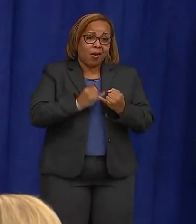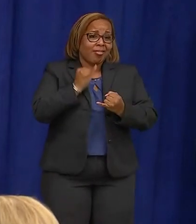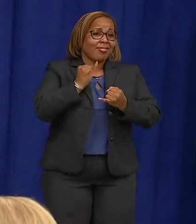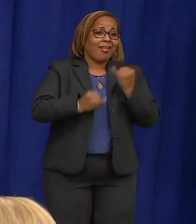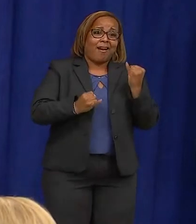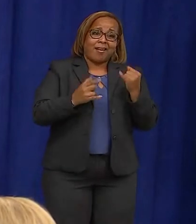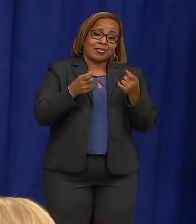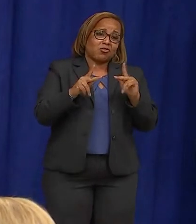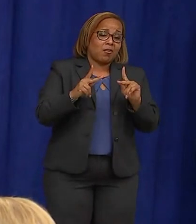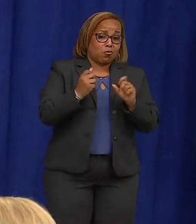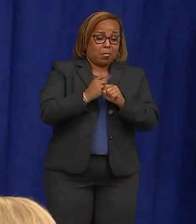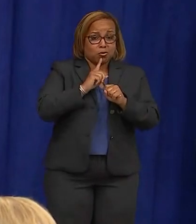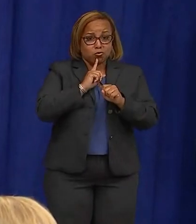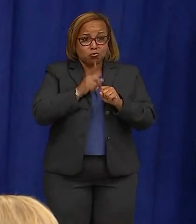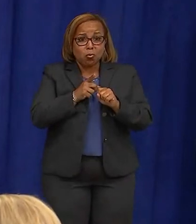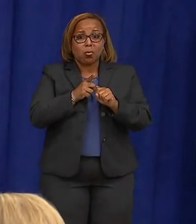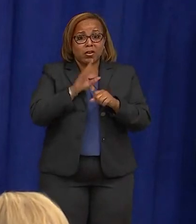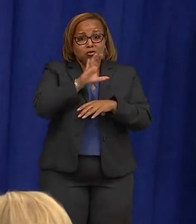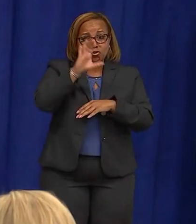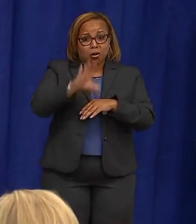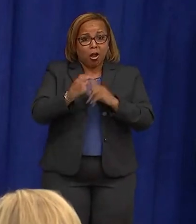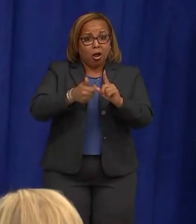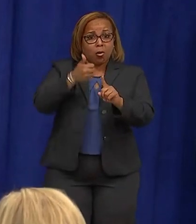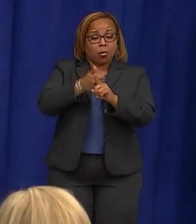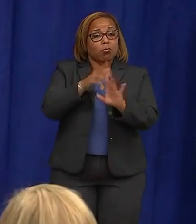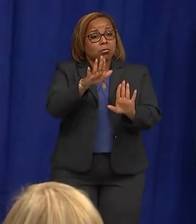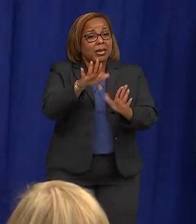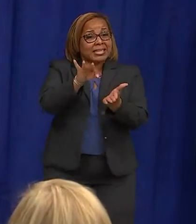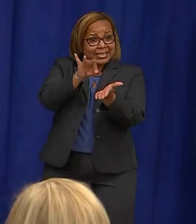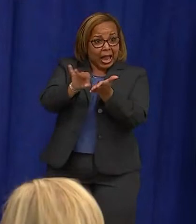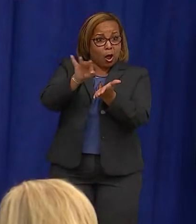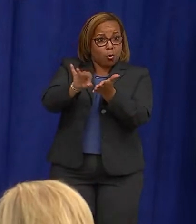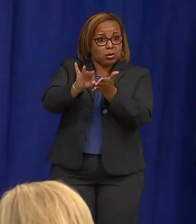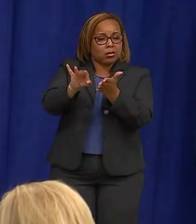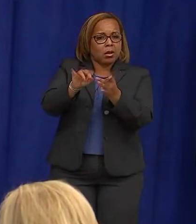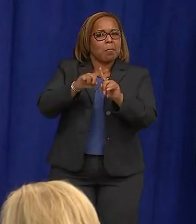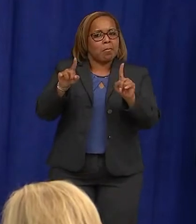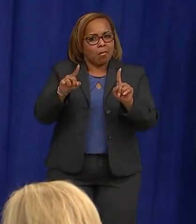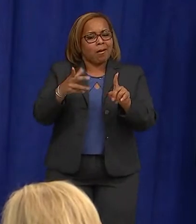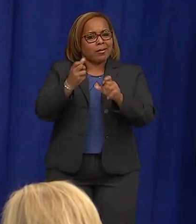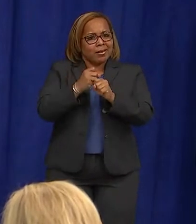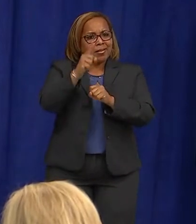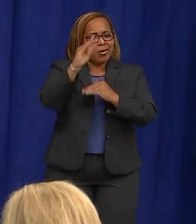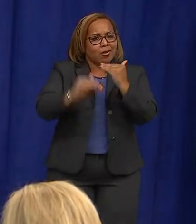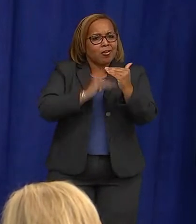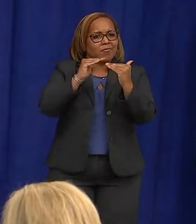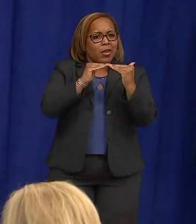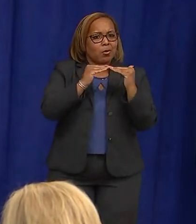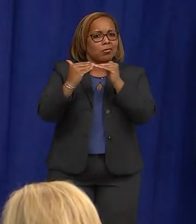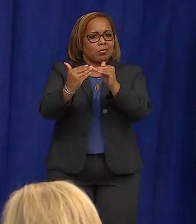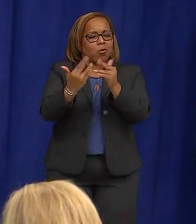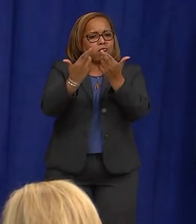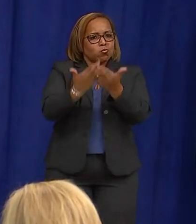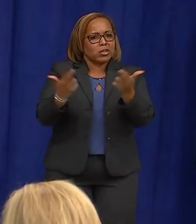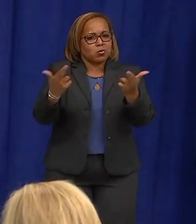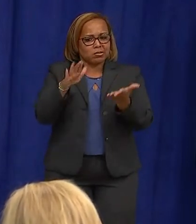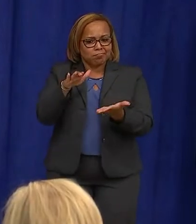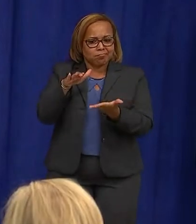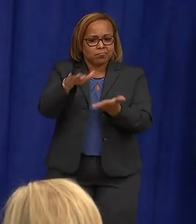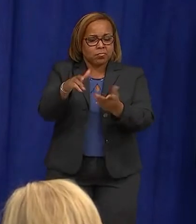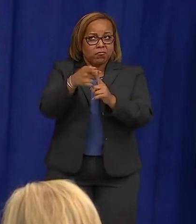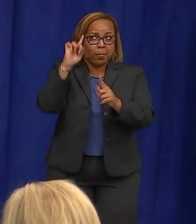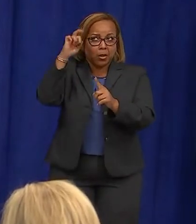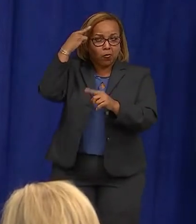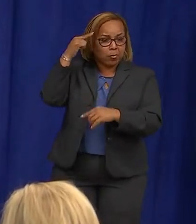best chance to make sure that Chicago not only is counted, but gets its fair share of resources from the